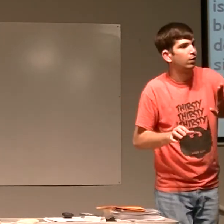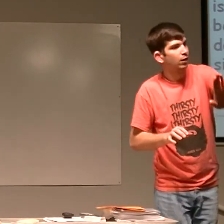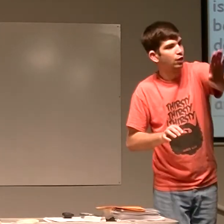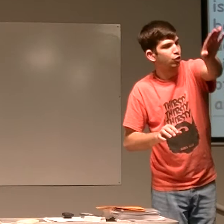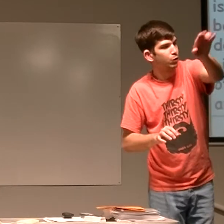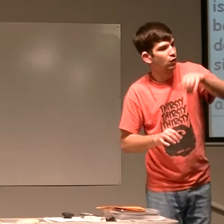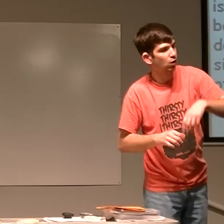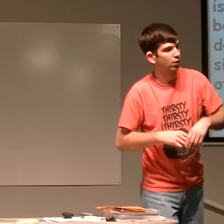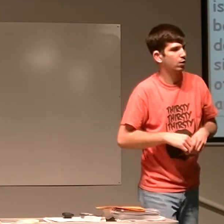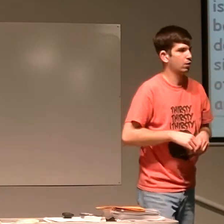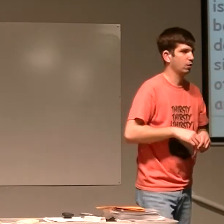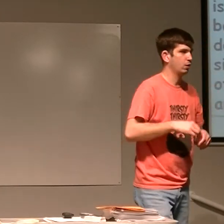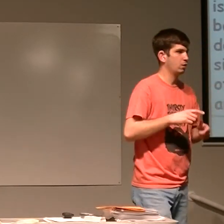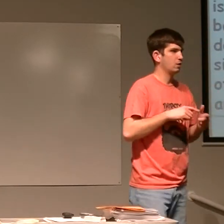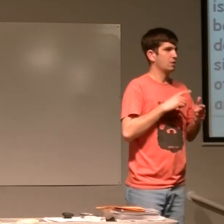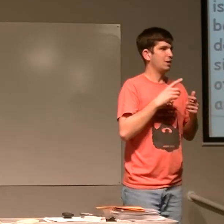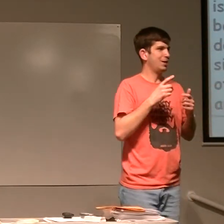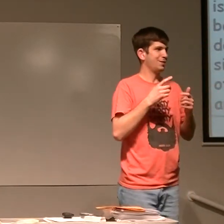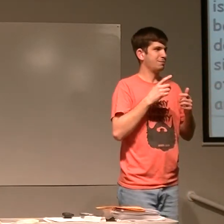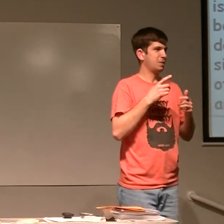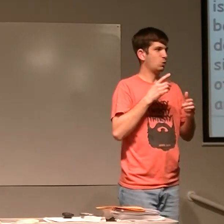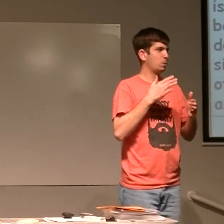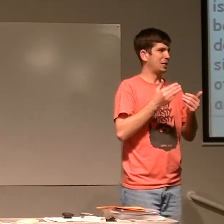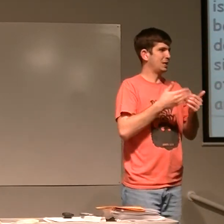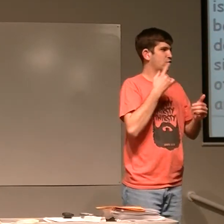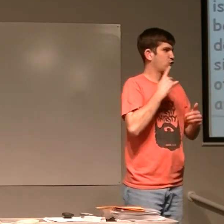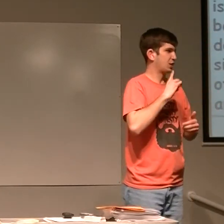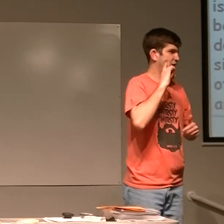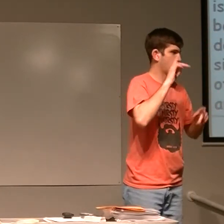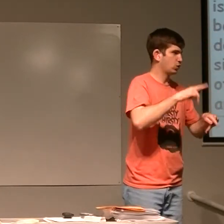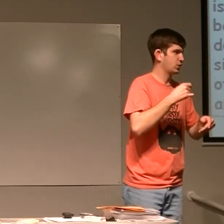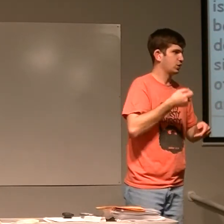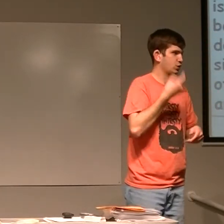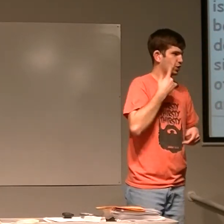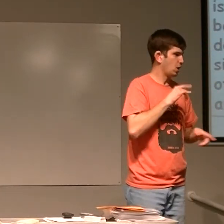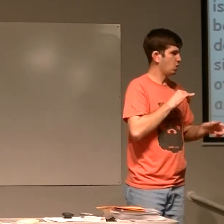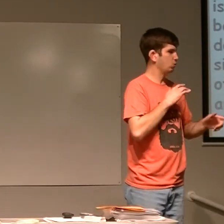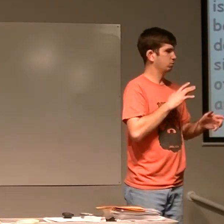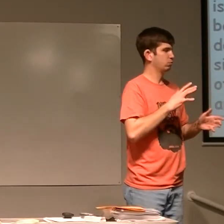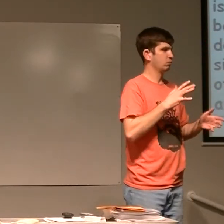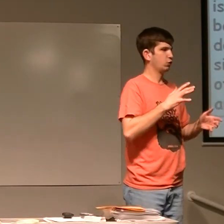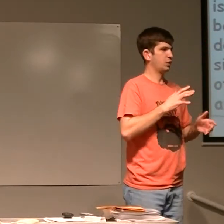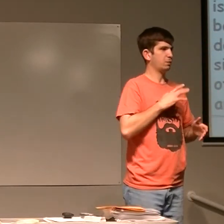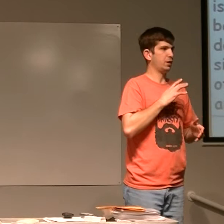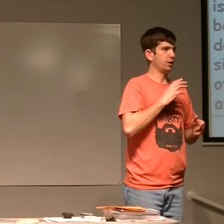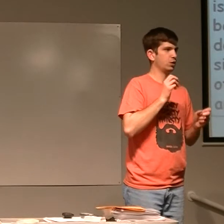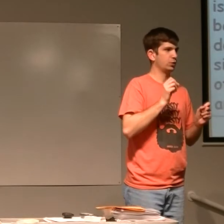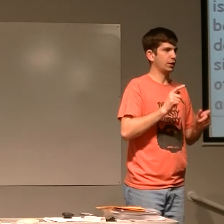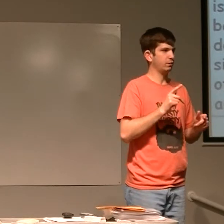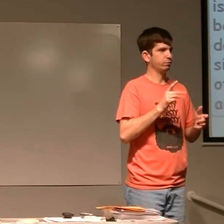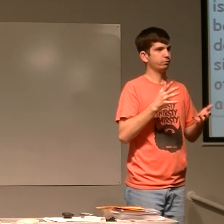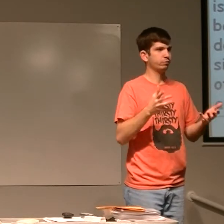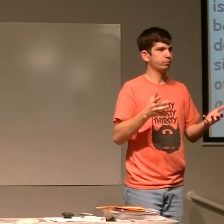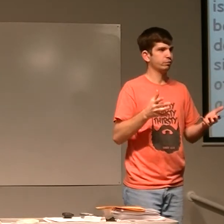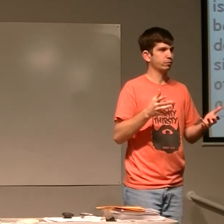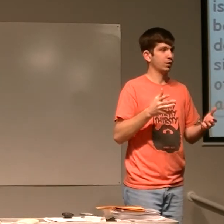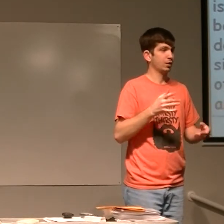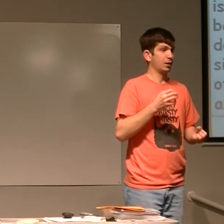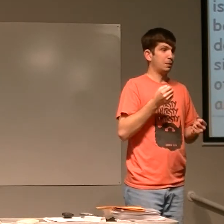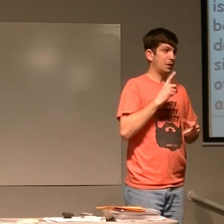and just move on. And it will be easier for the deaf person to understand, oh, being polite, okay. Many